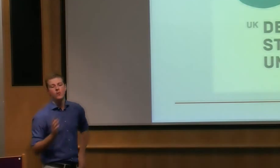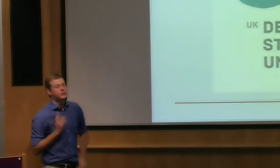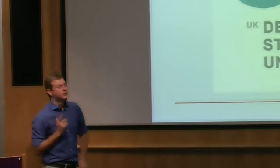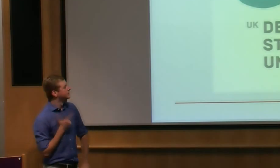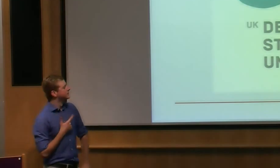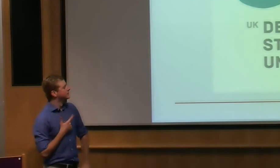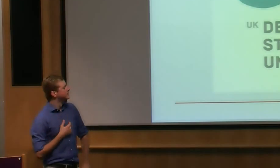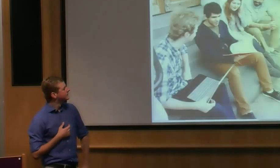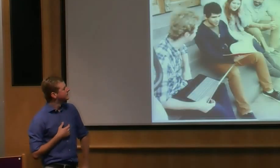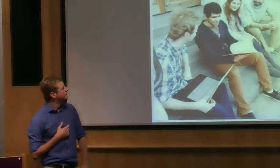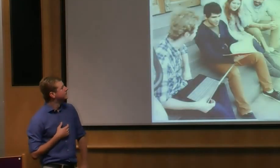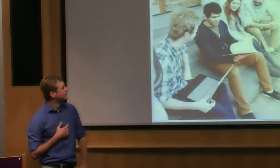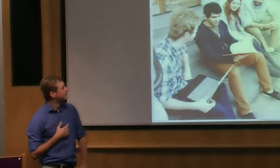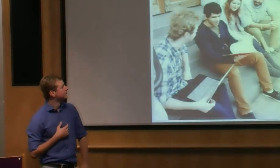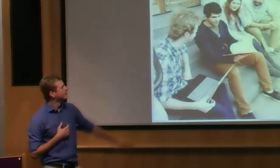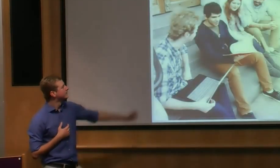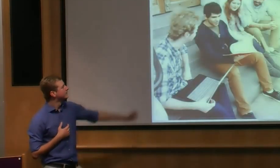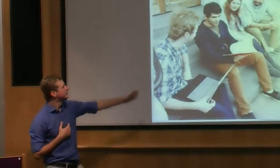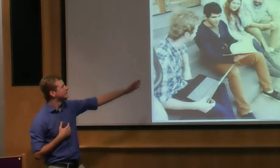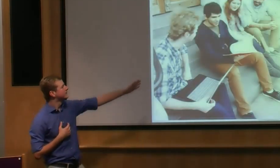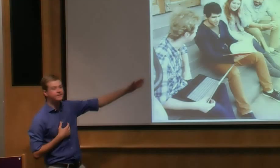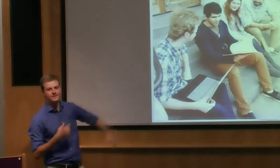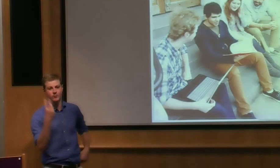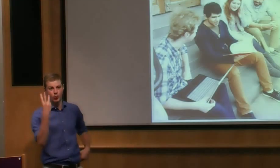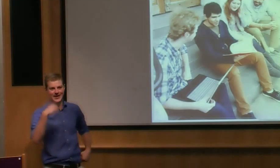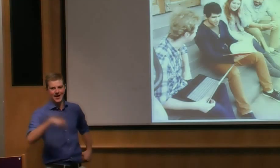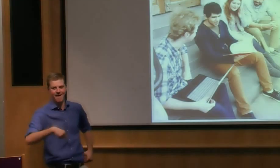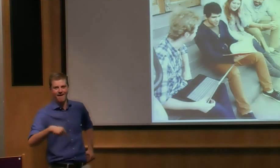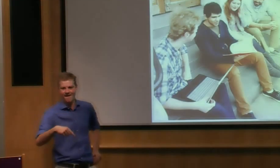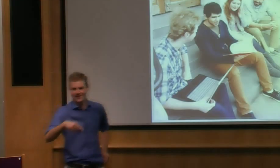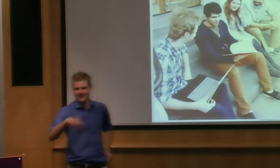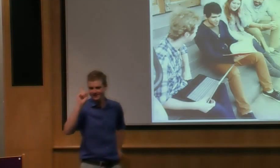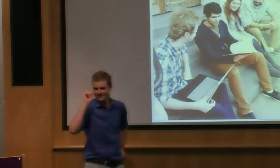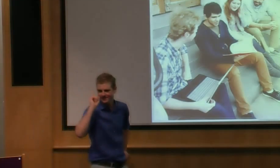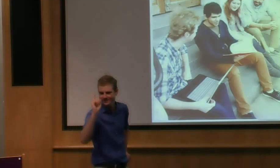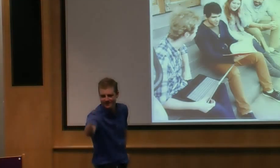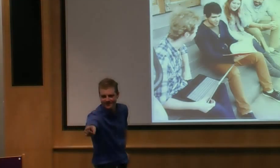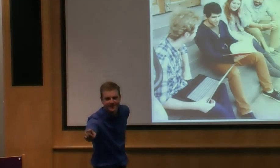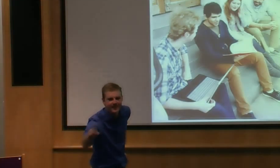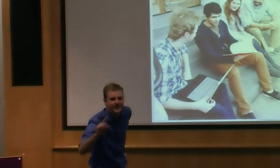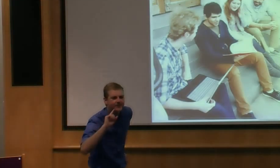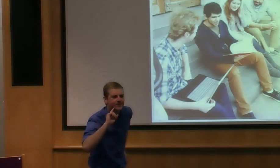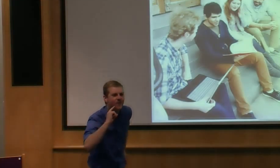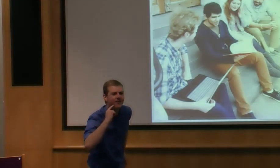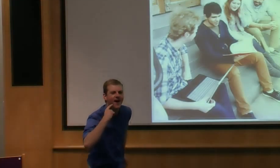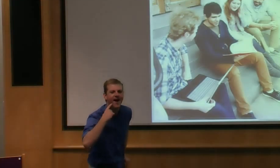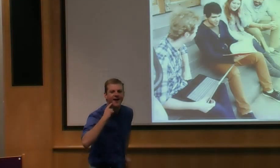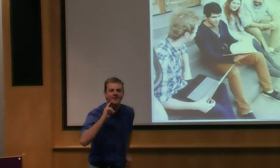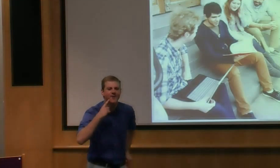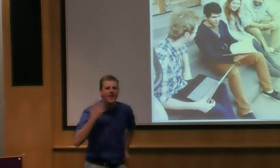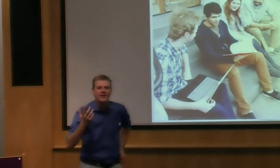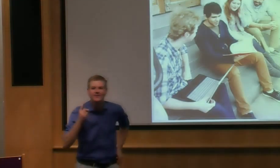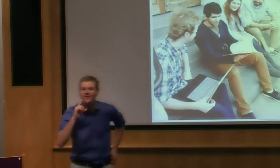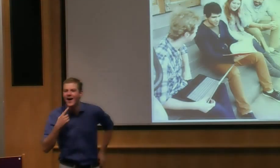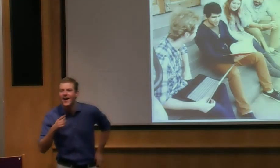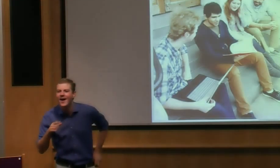could do here, and we decided that we needed to set up our own board. Now, three of those are here. There's one there.